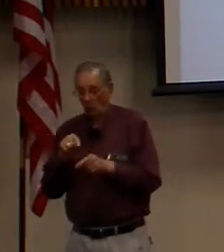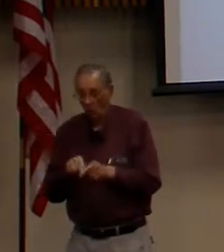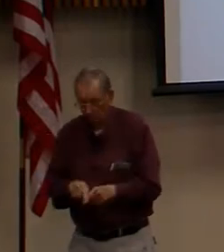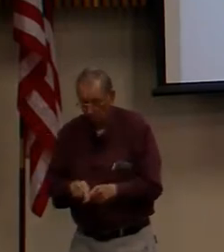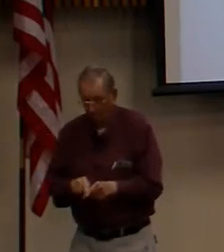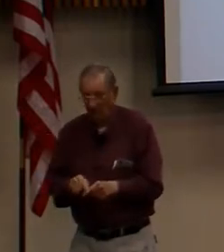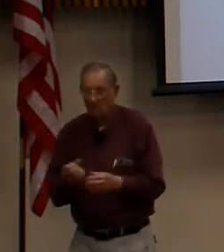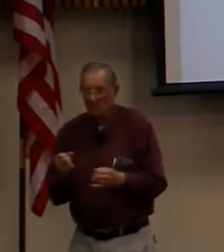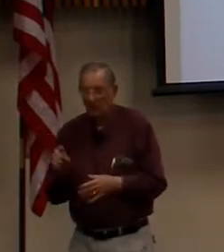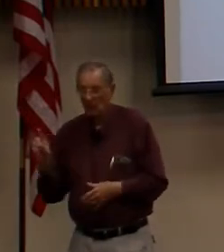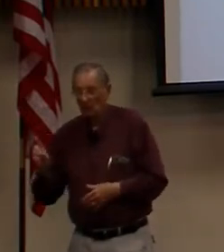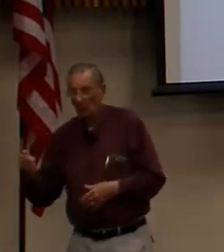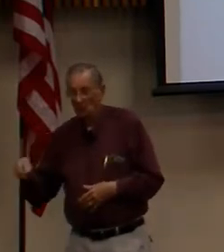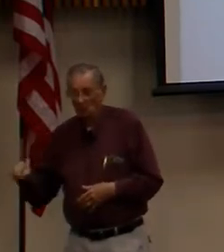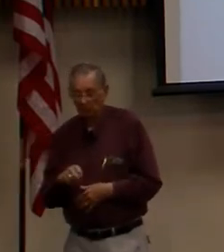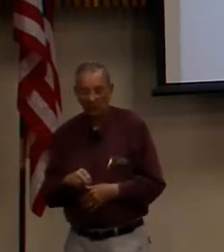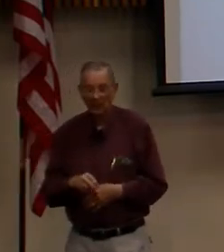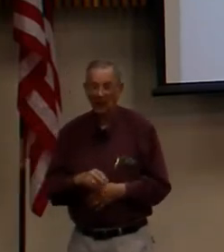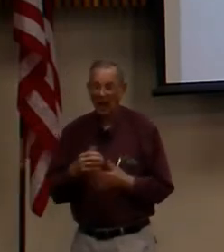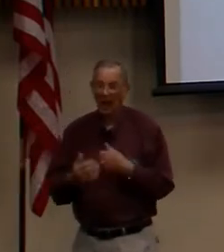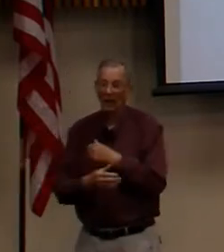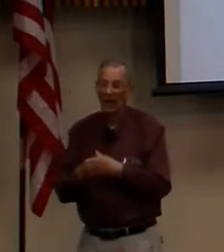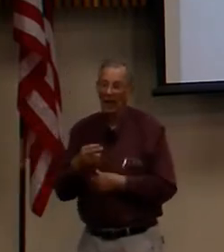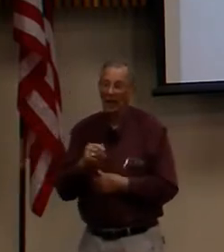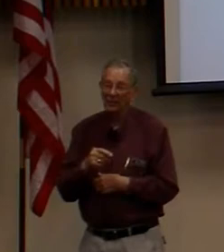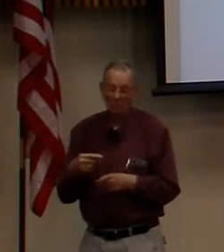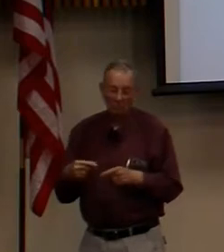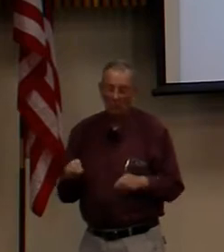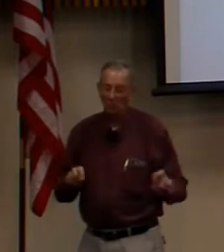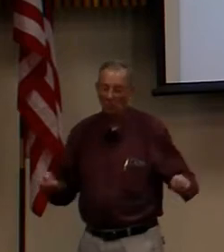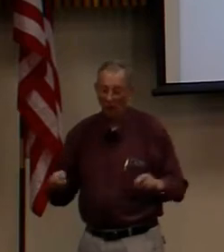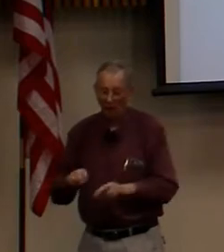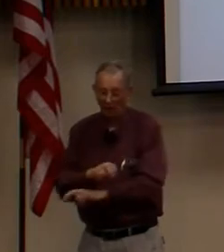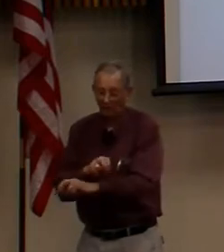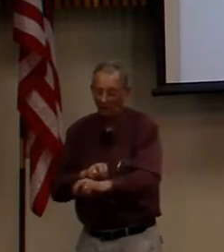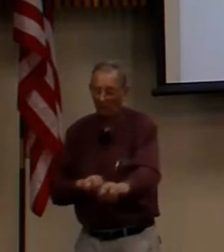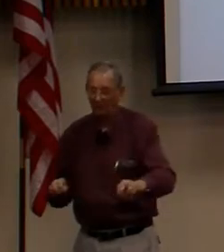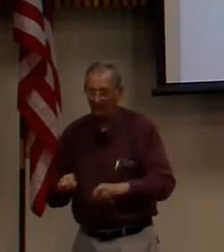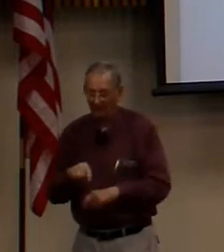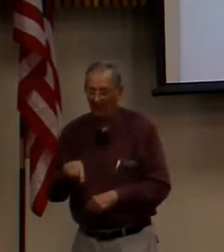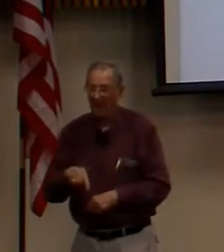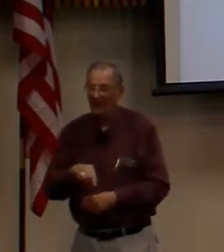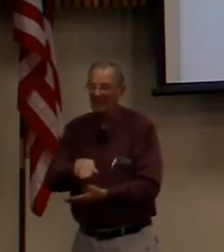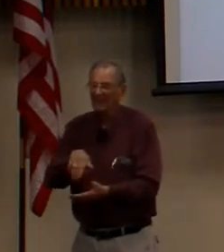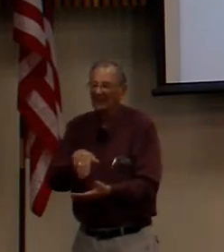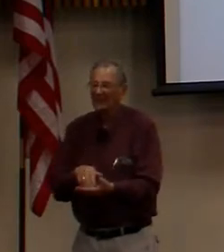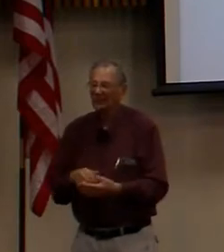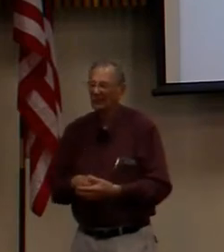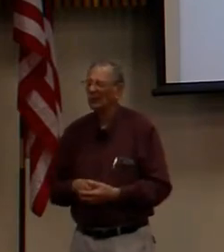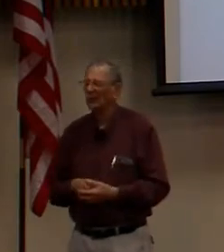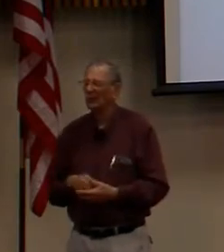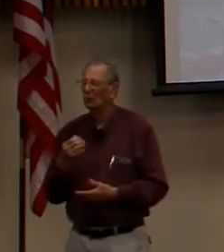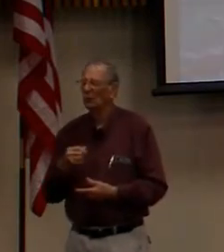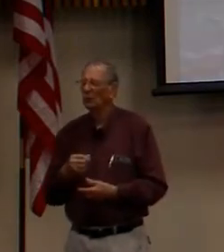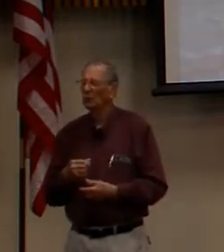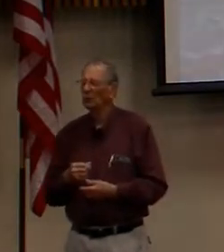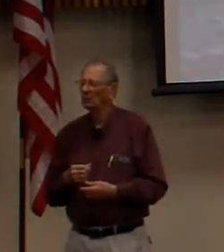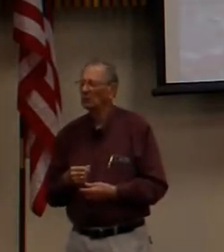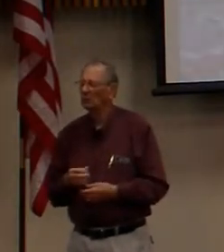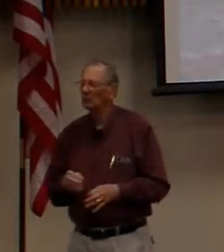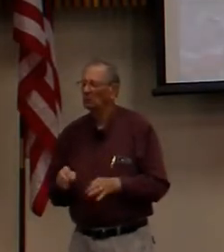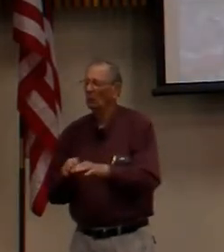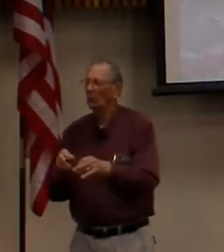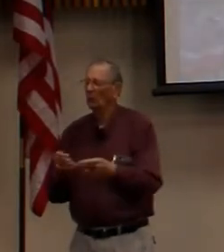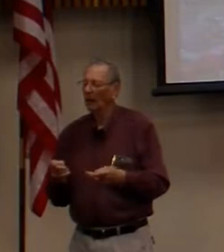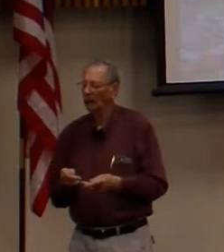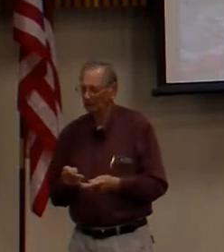a lot of Dominican traffic and you get a lot of Haitian traffic in this one place. So it's a pretty strategic